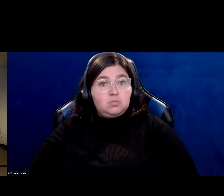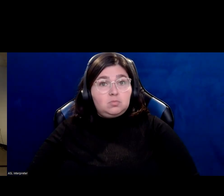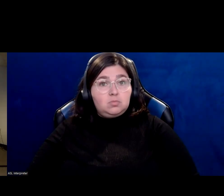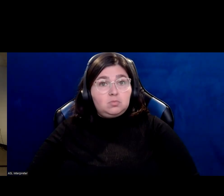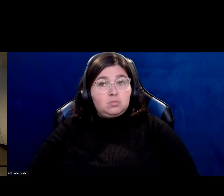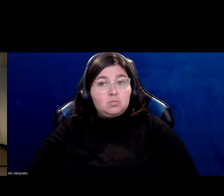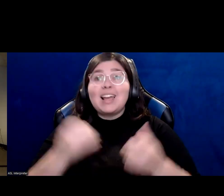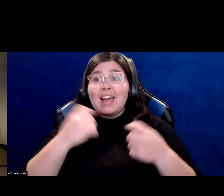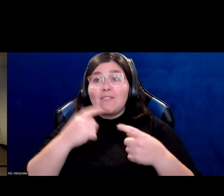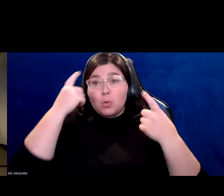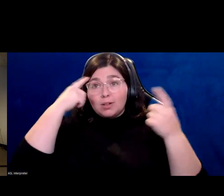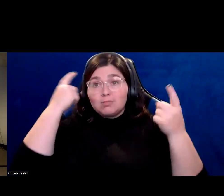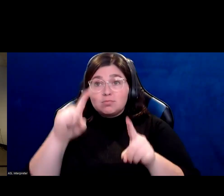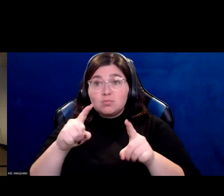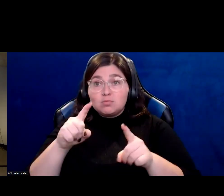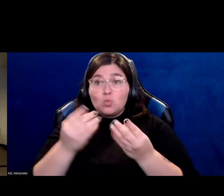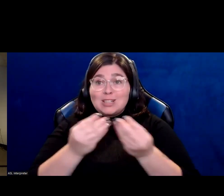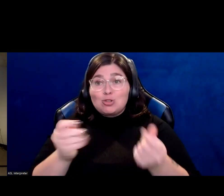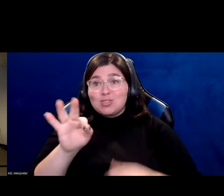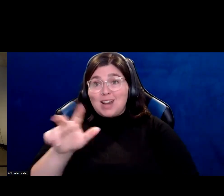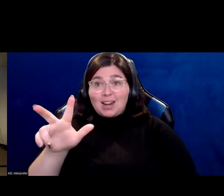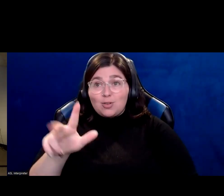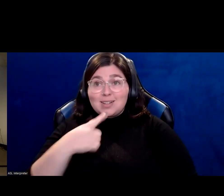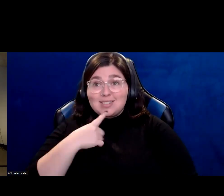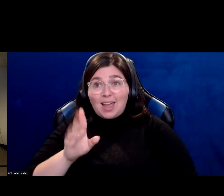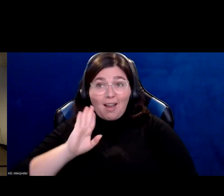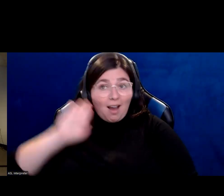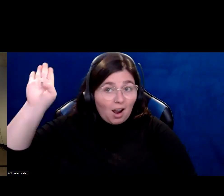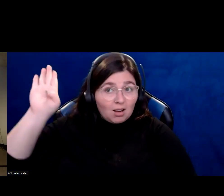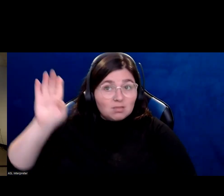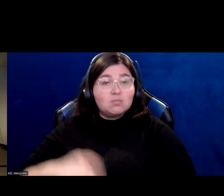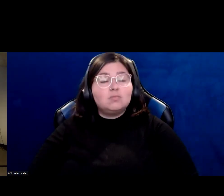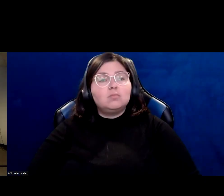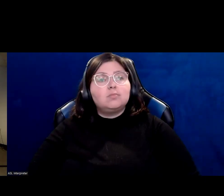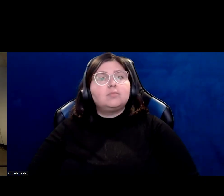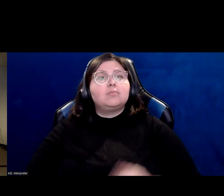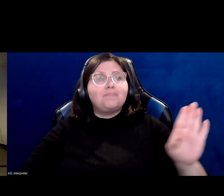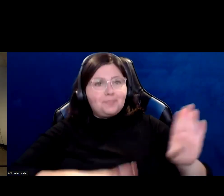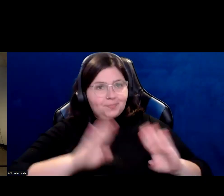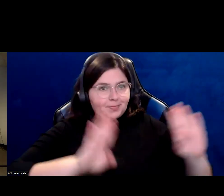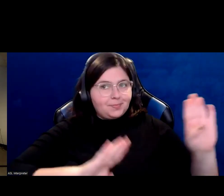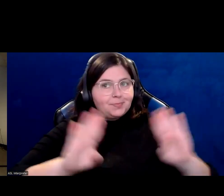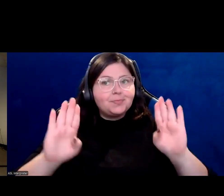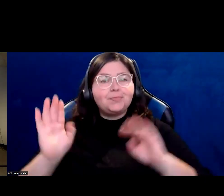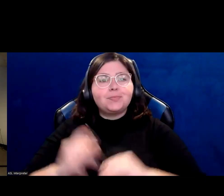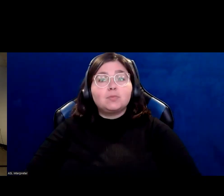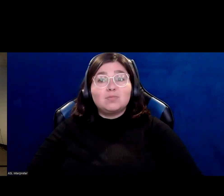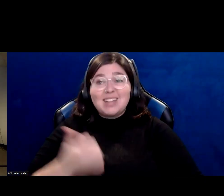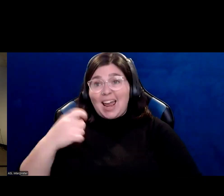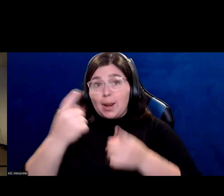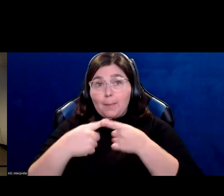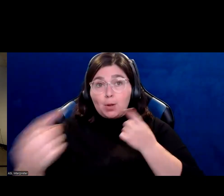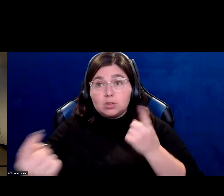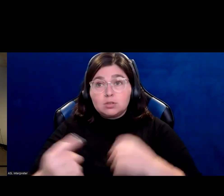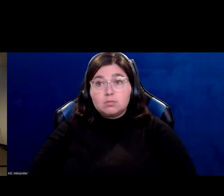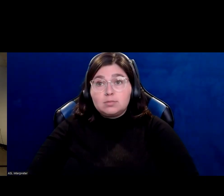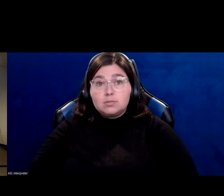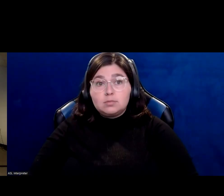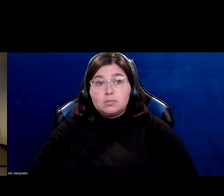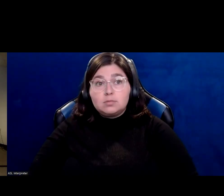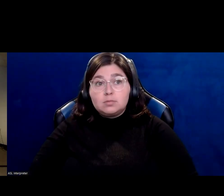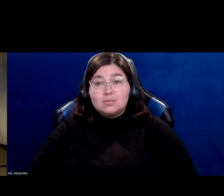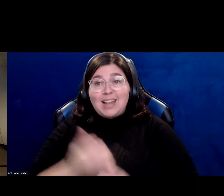All those in favor of resolution number 93, please indicate by saying aye. Aye. Aye. Are there any opposed?